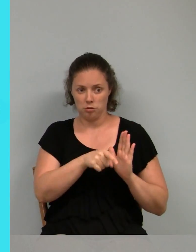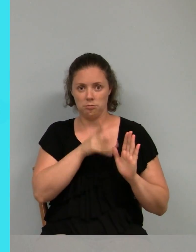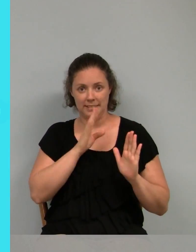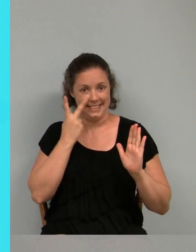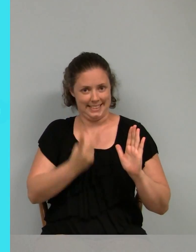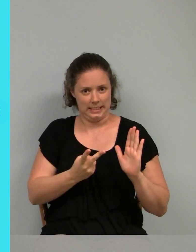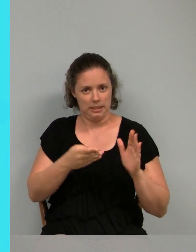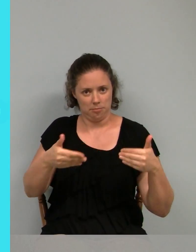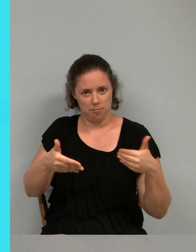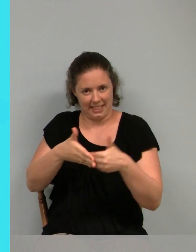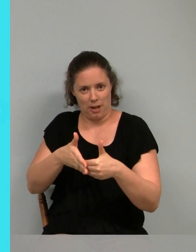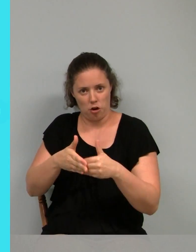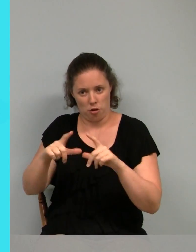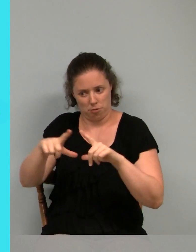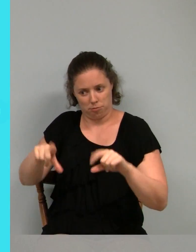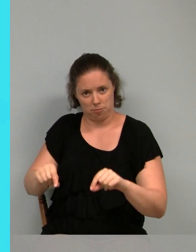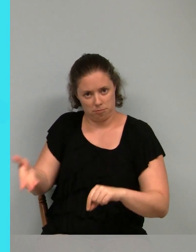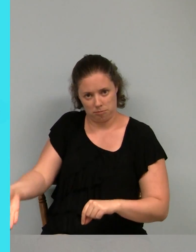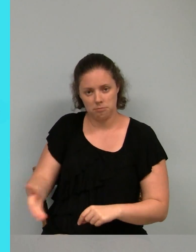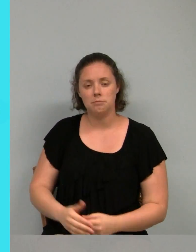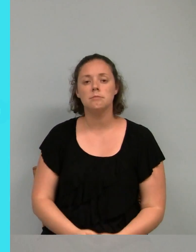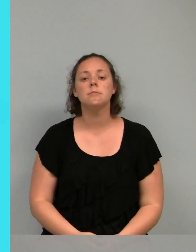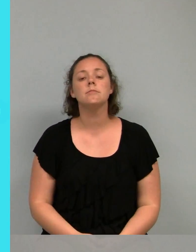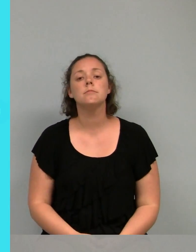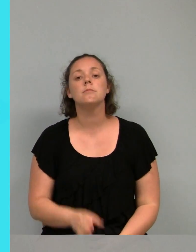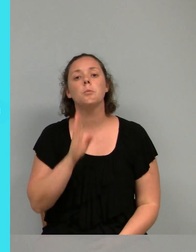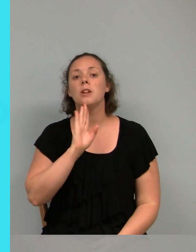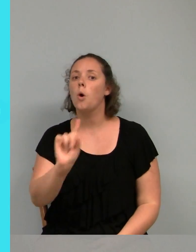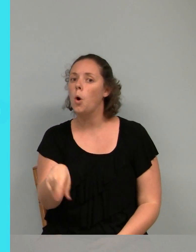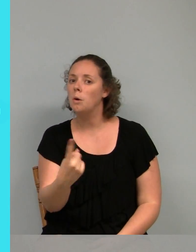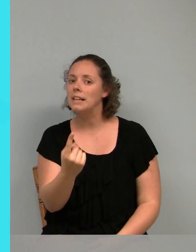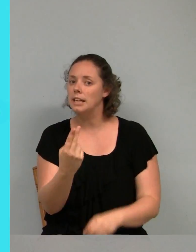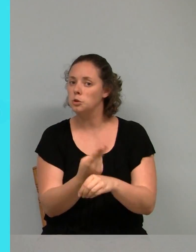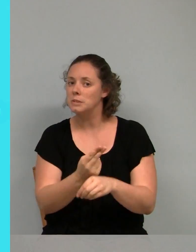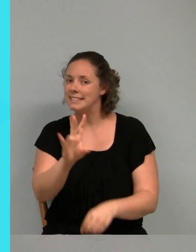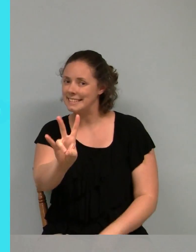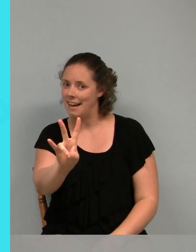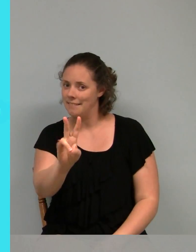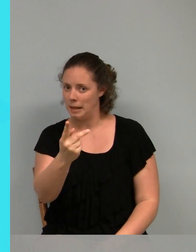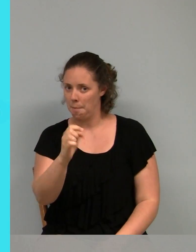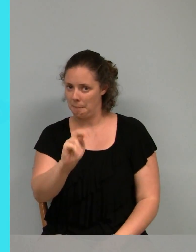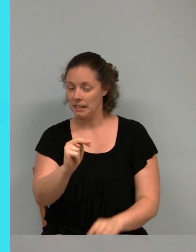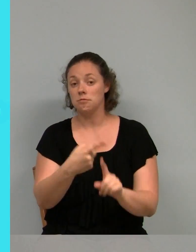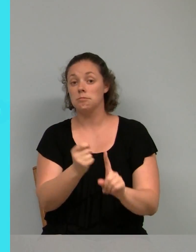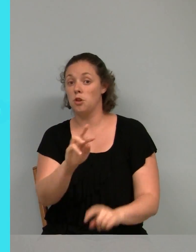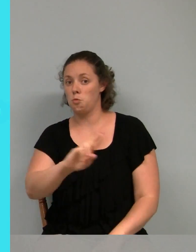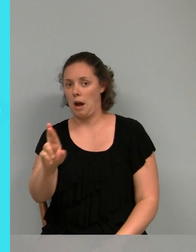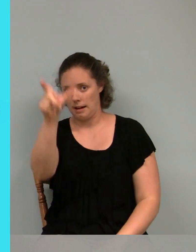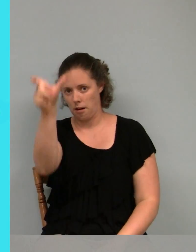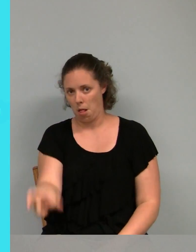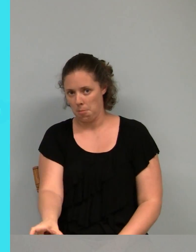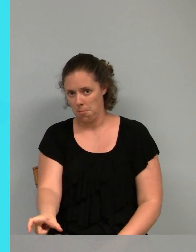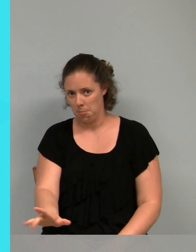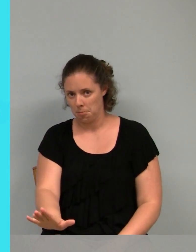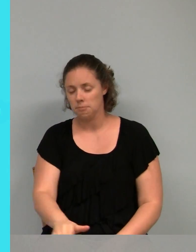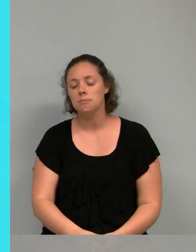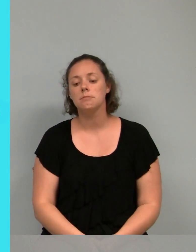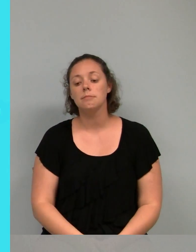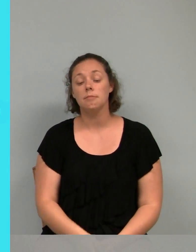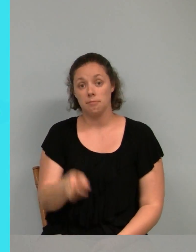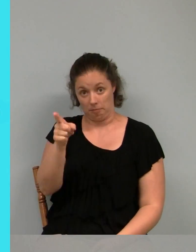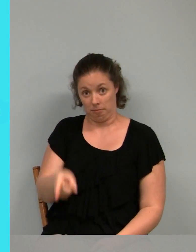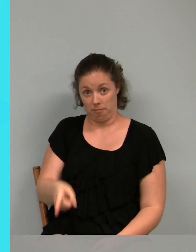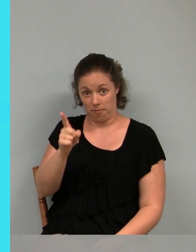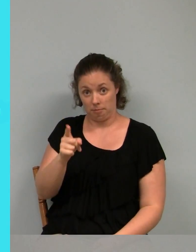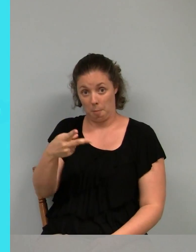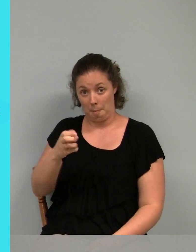it. We're only going to be using 7 of the pins in the right column. These pins